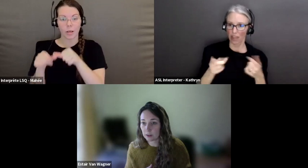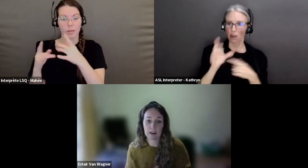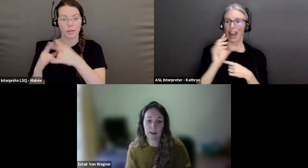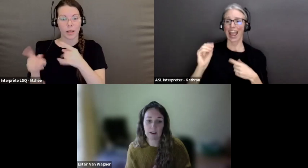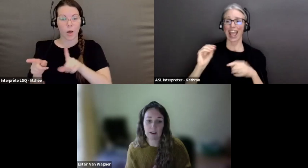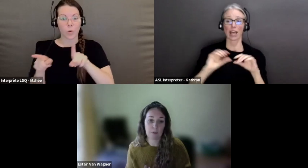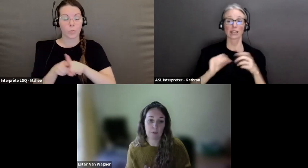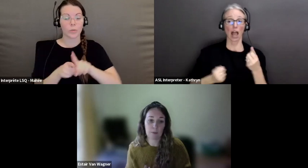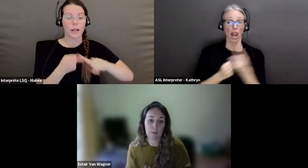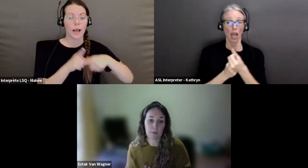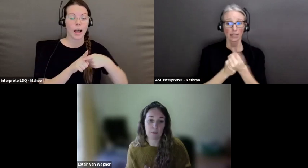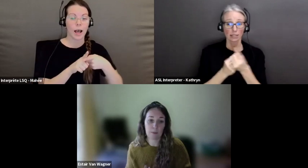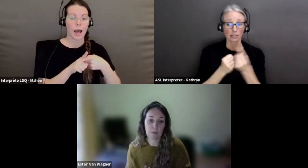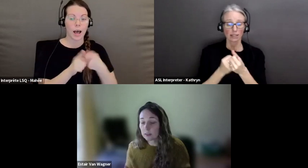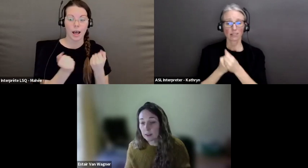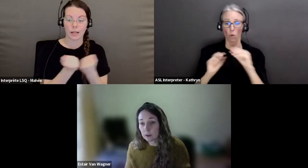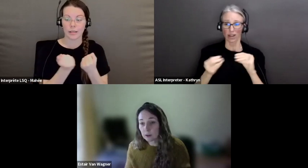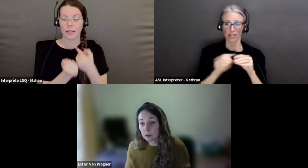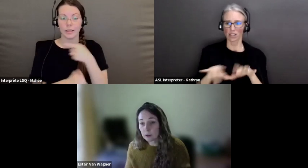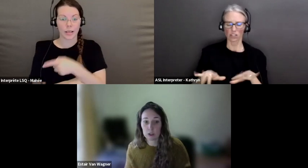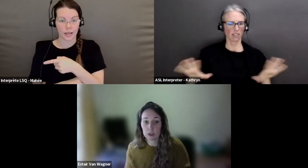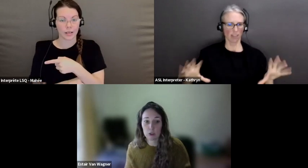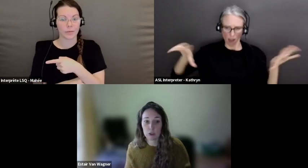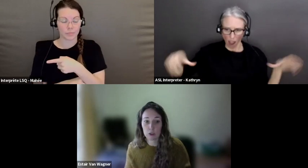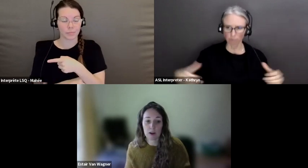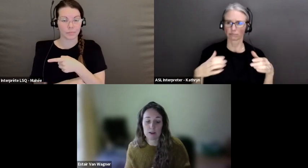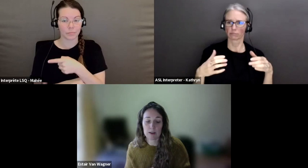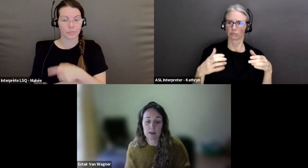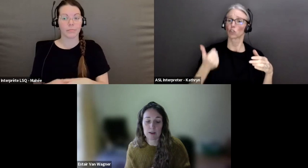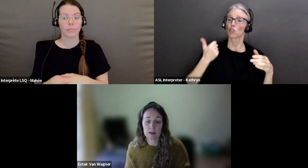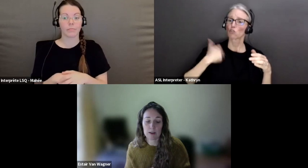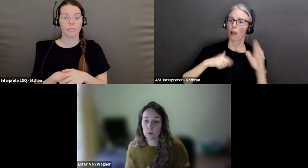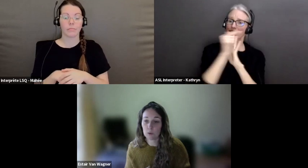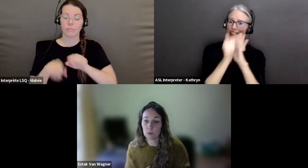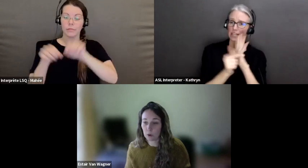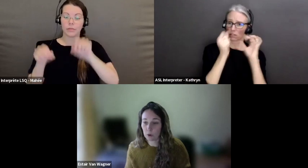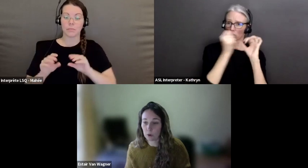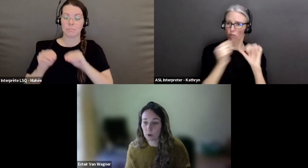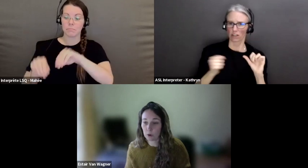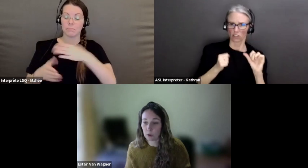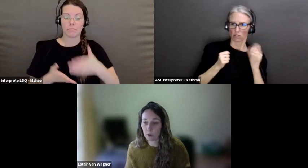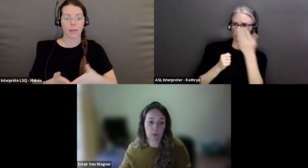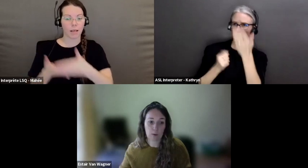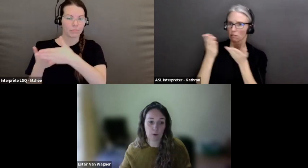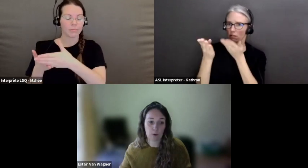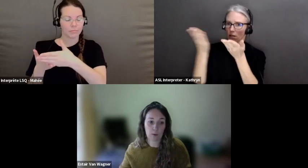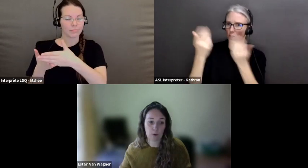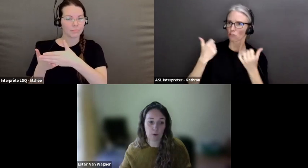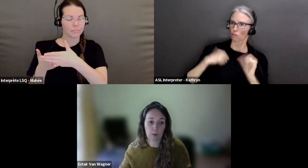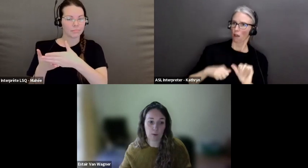those living in encampments, use legal strategies to attempt to enforce their human